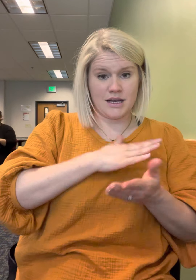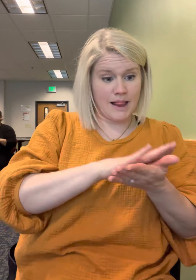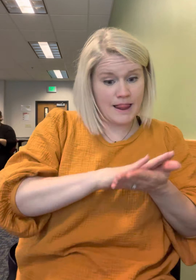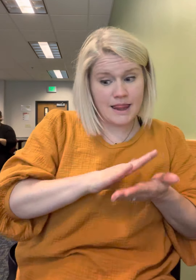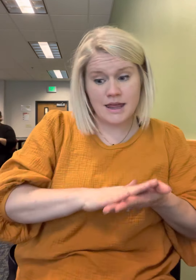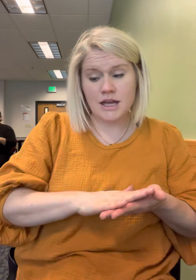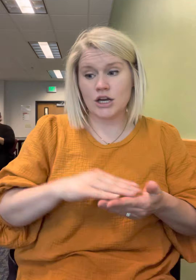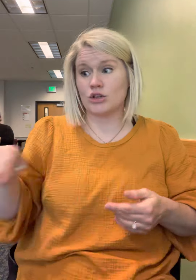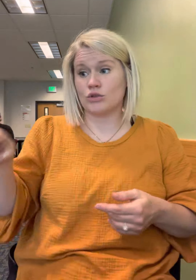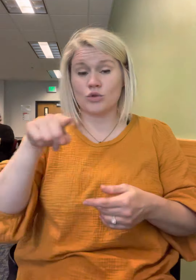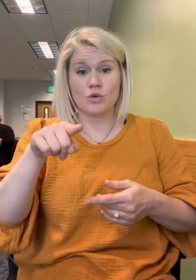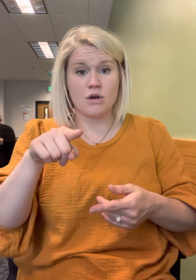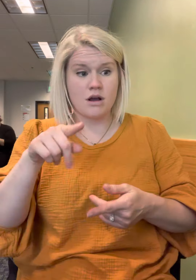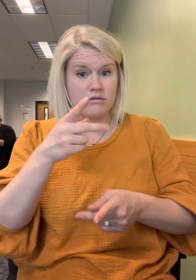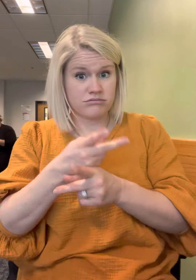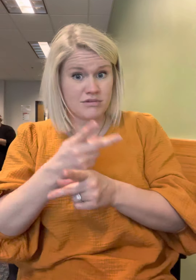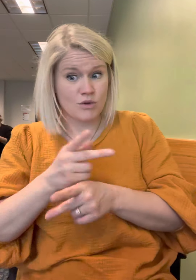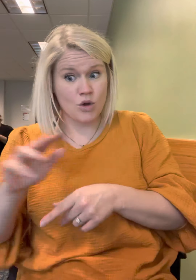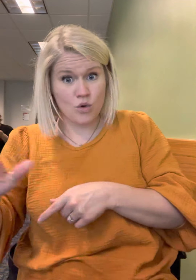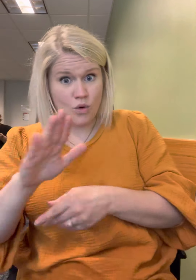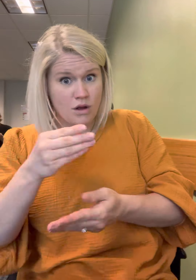we respect our school and respect each other.